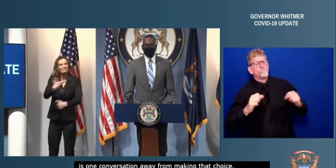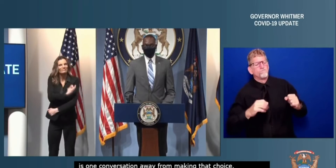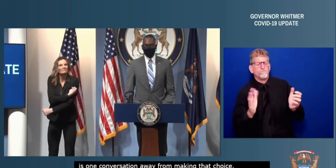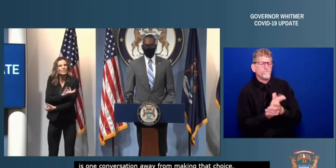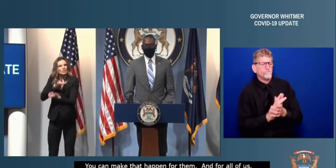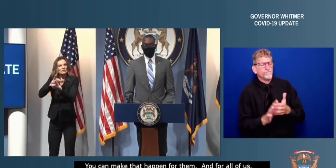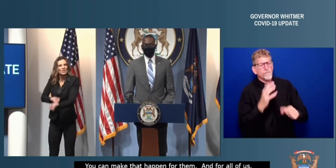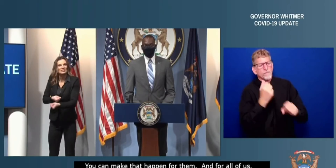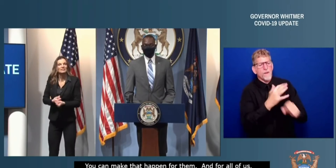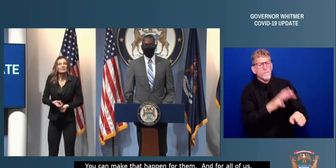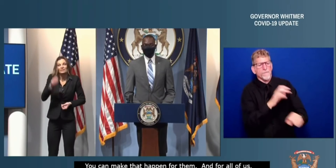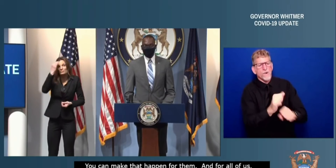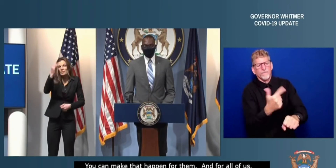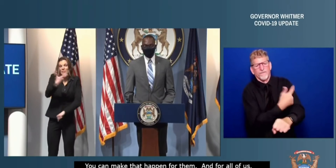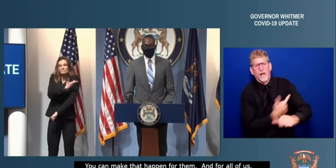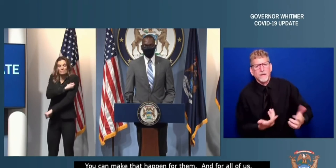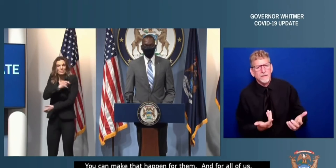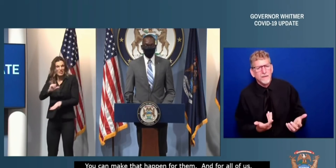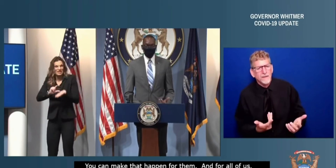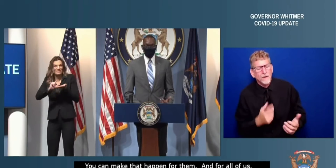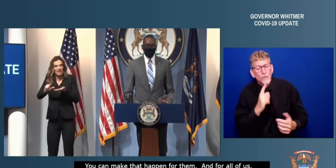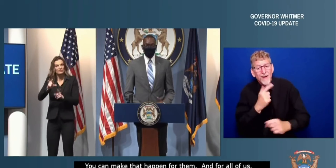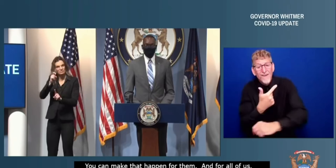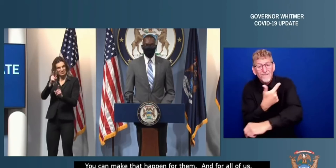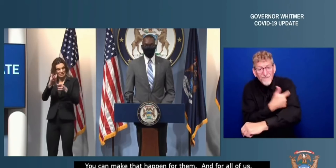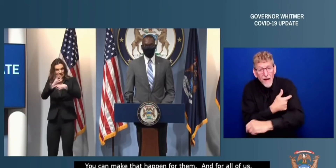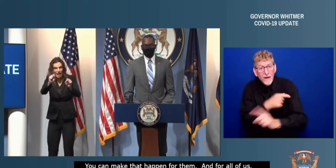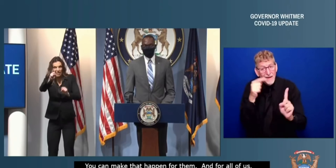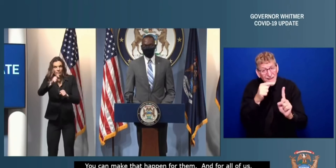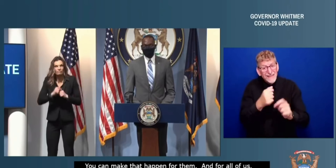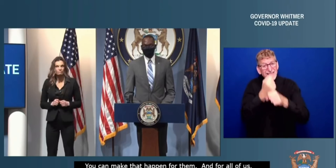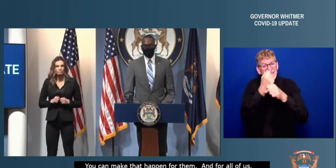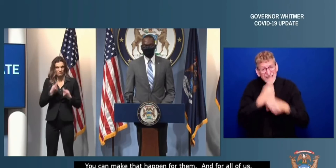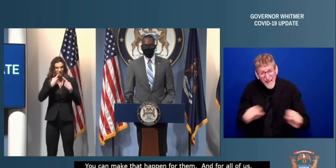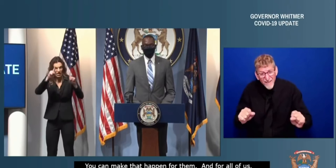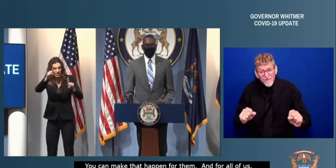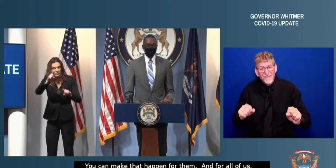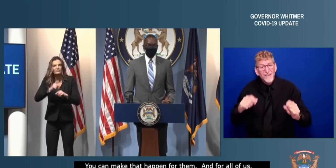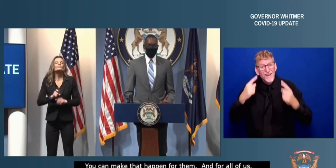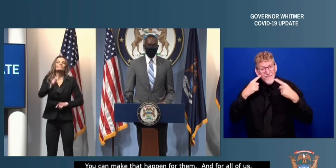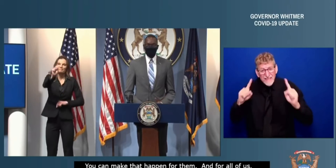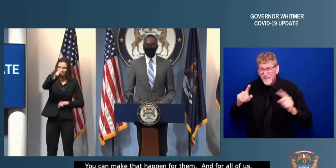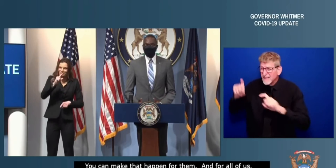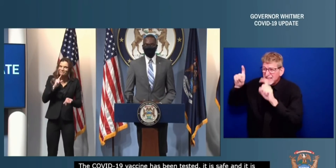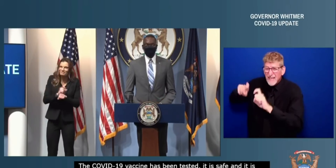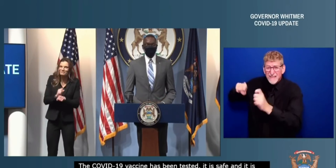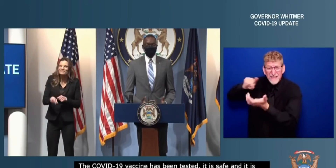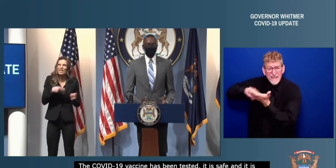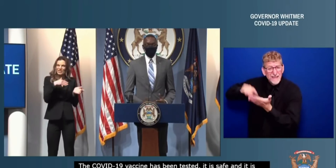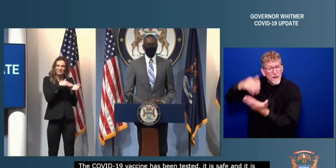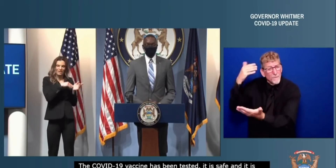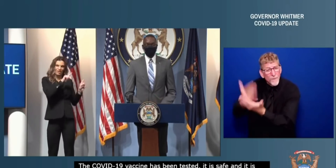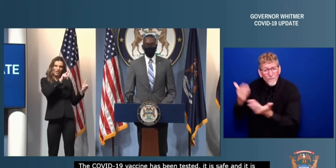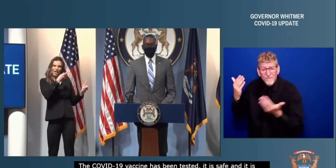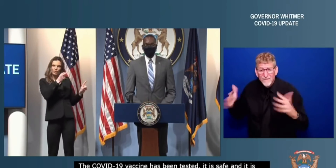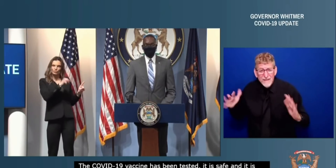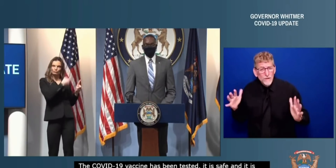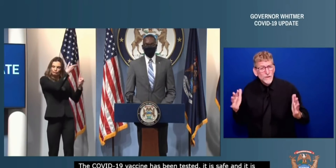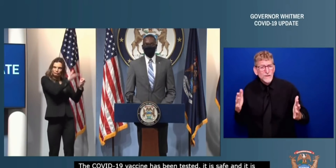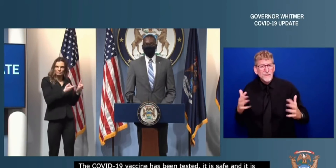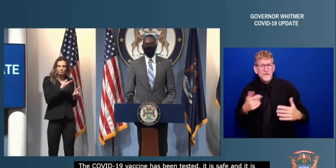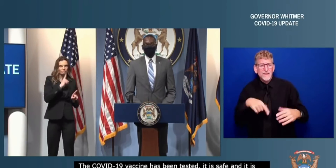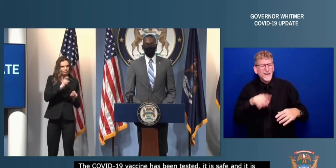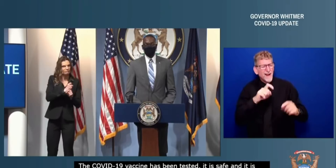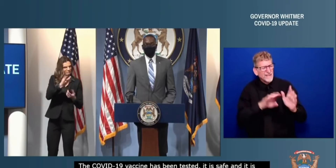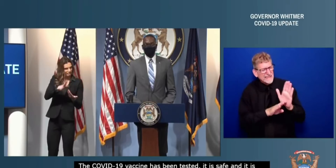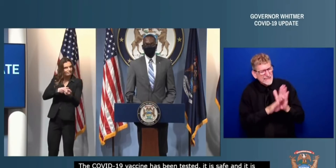is safe, and it is trusted by doctors like our very own Dr. Khaldun. From smallpox to polio, now COVID-19,